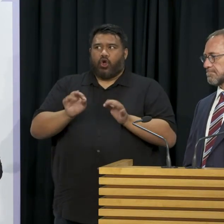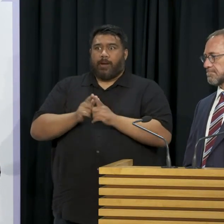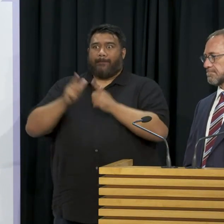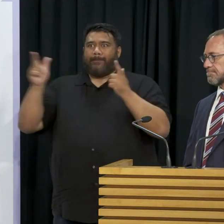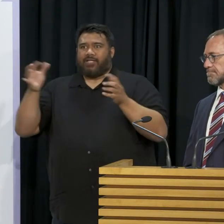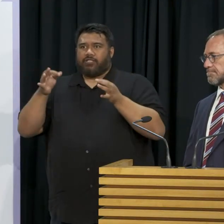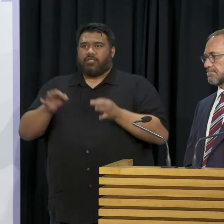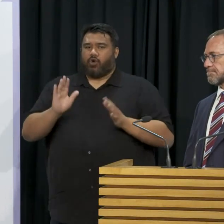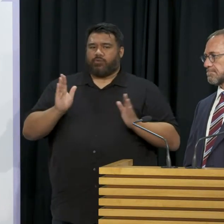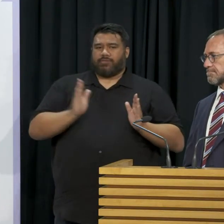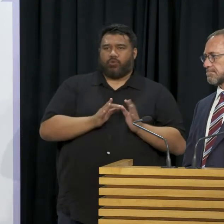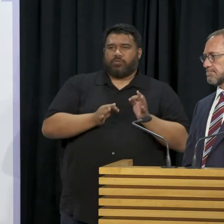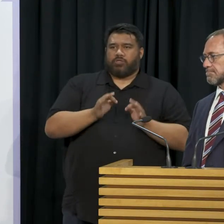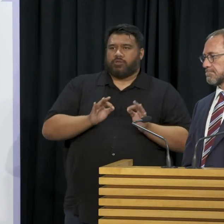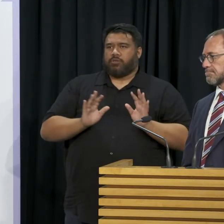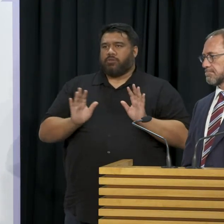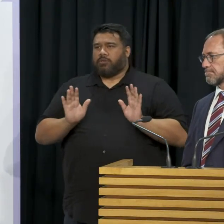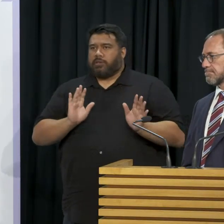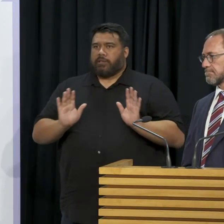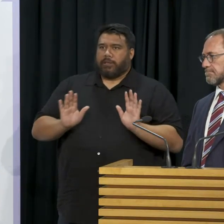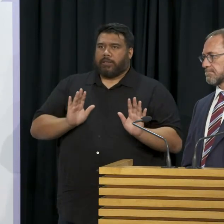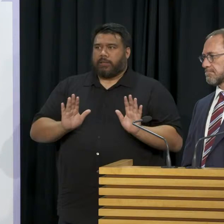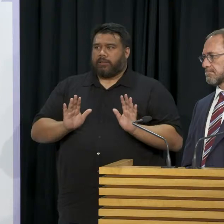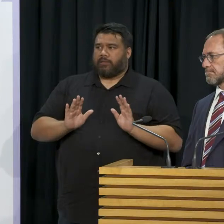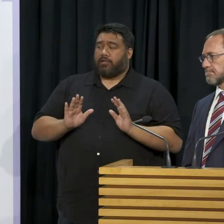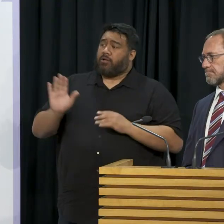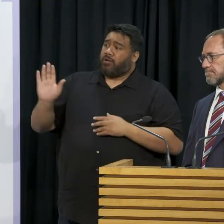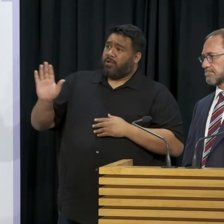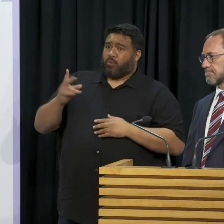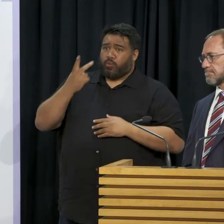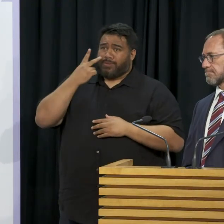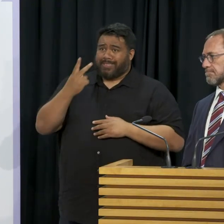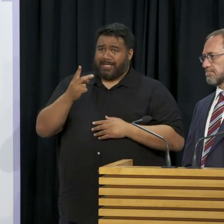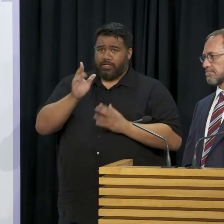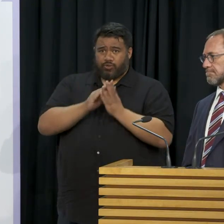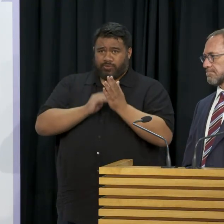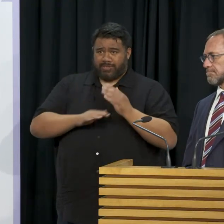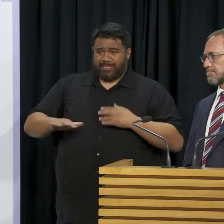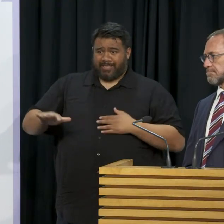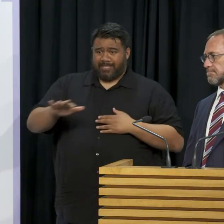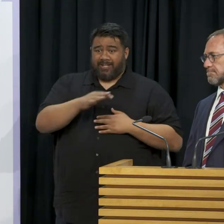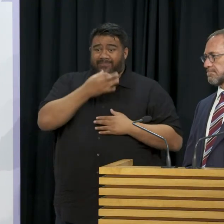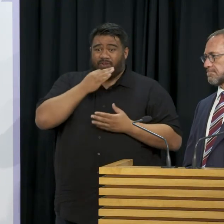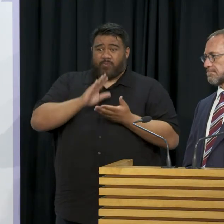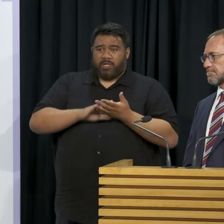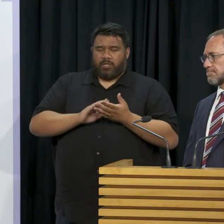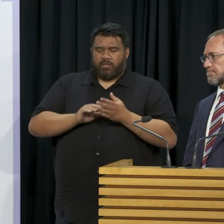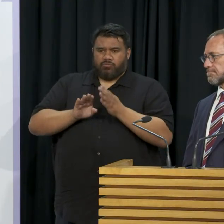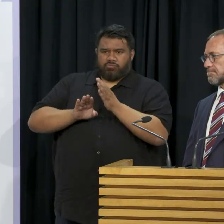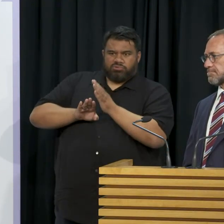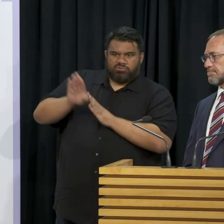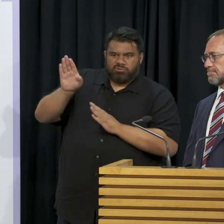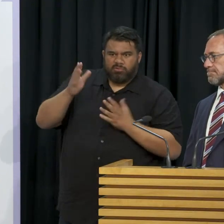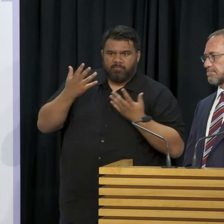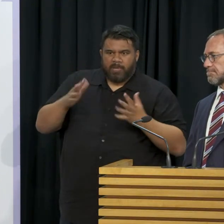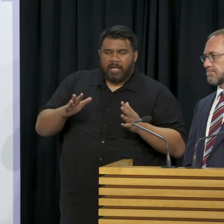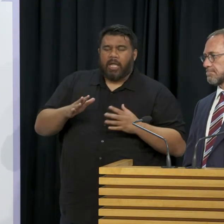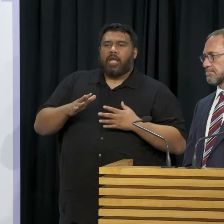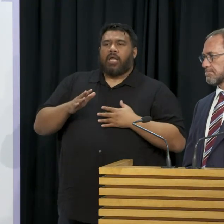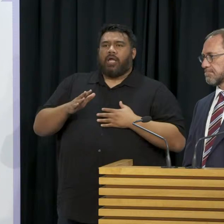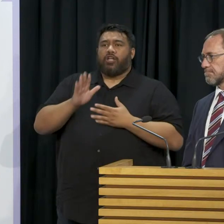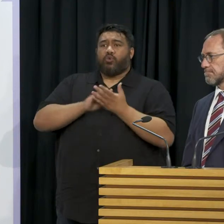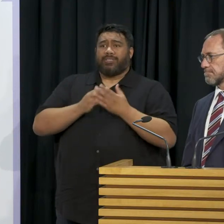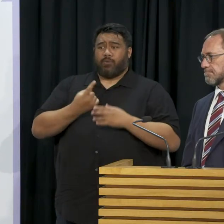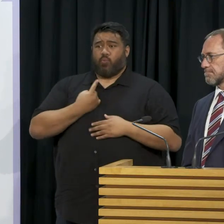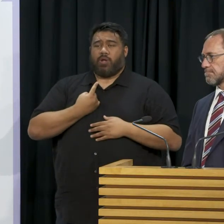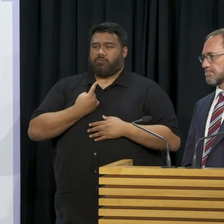house price growth that we have seen across the country in the last few months. But this is not an issue that New Zealand alone is dealing with. So we